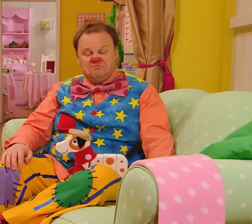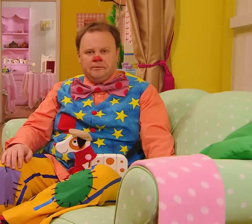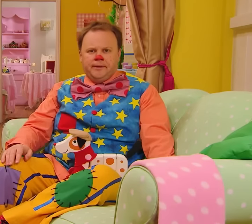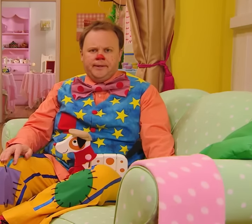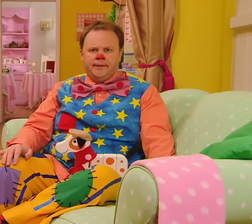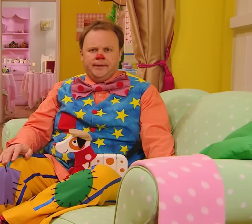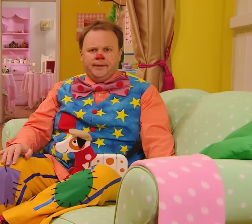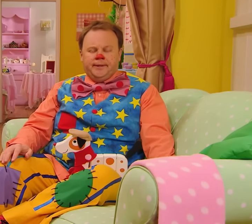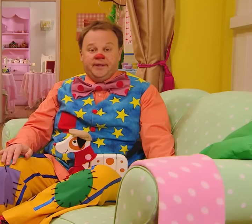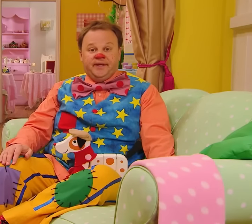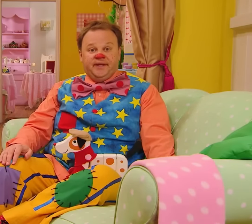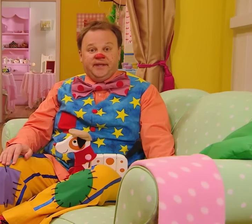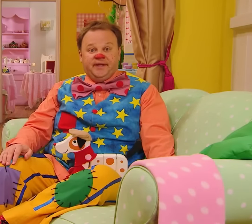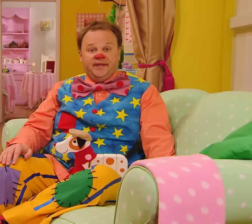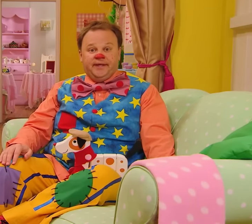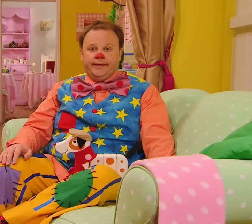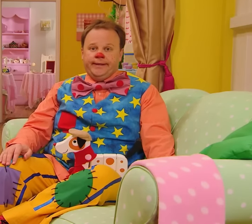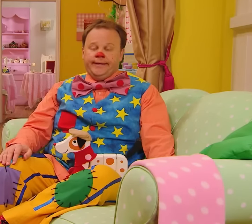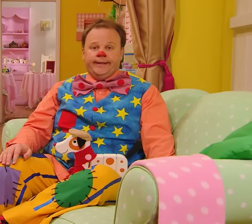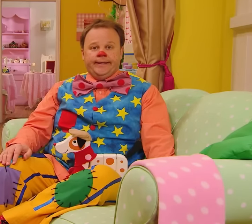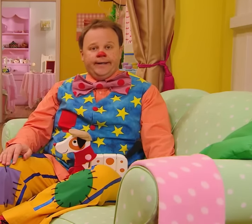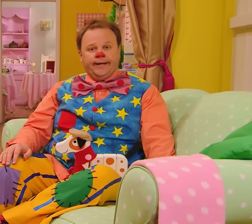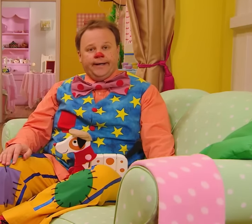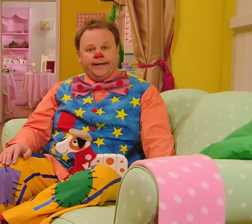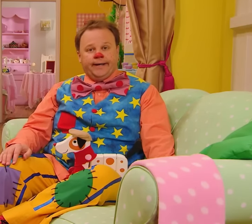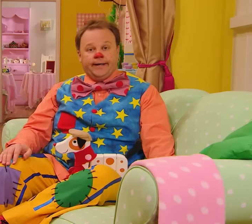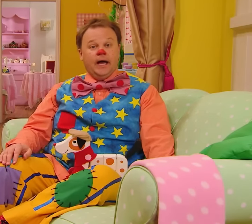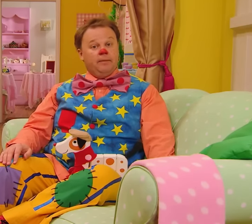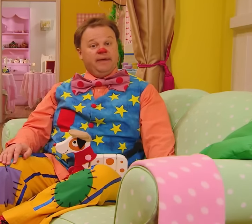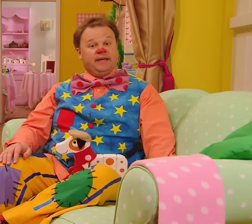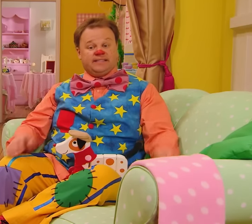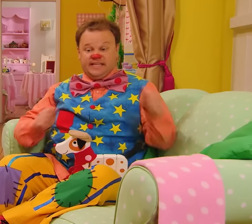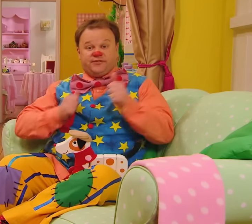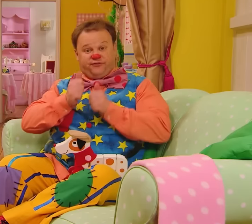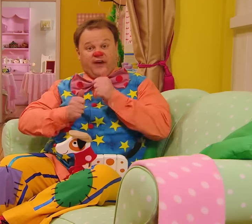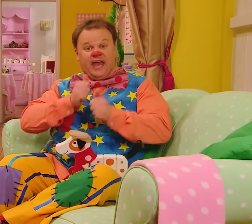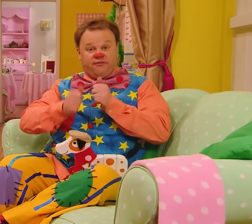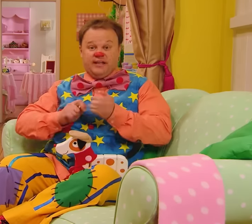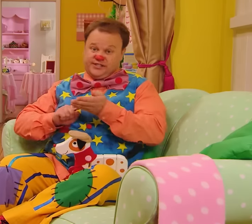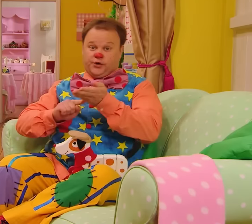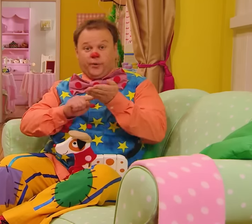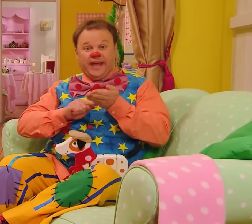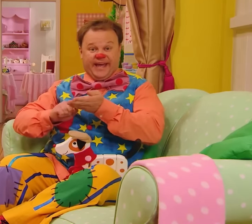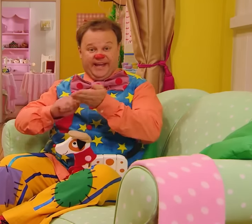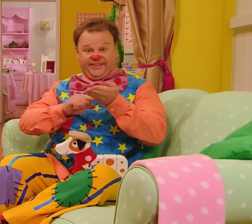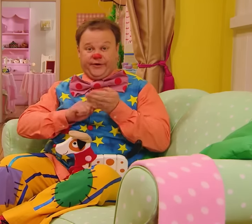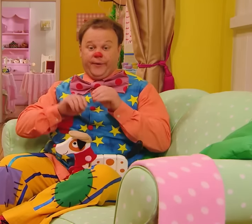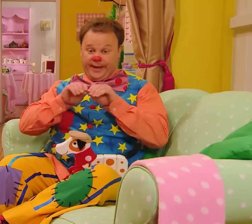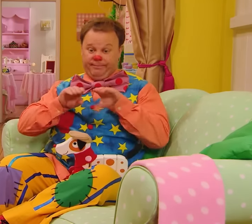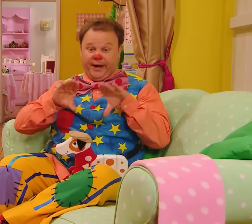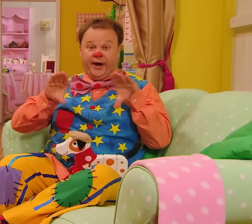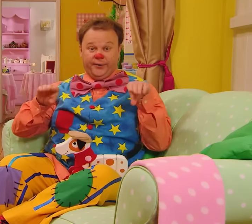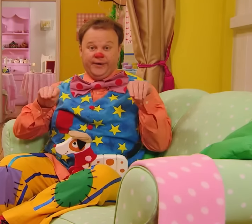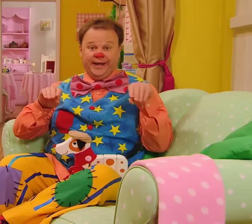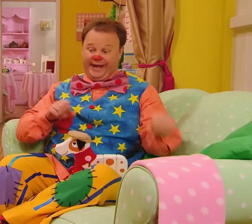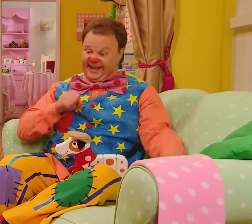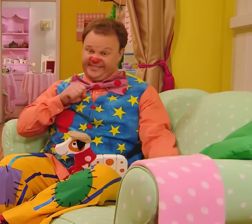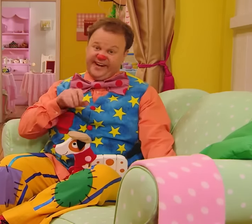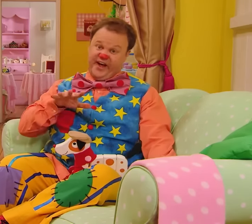your pet puppy sad, Mr Tumble? Oh, because his favourite squeaky toy bone is